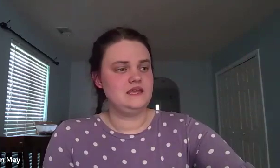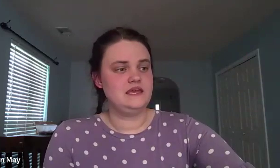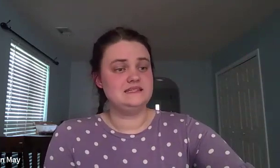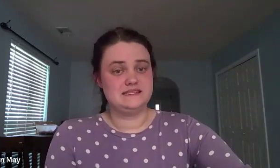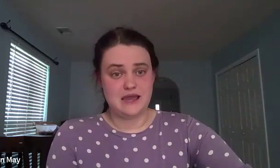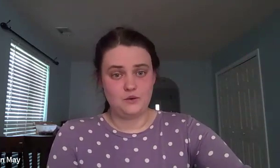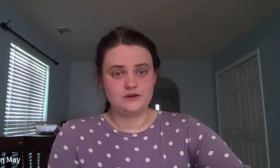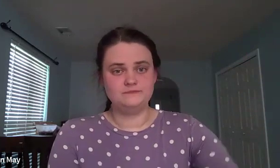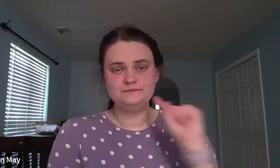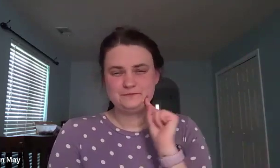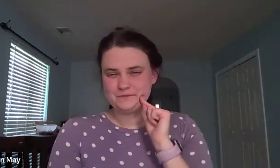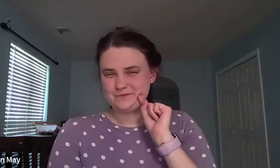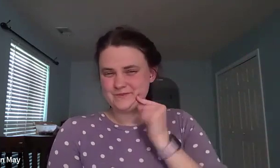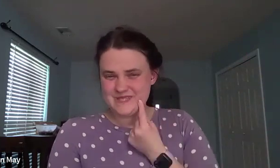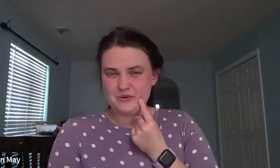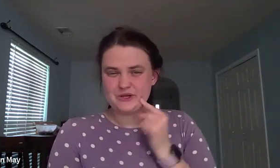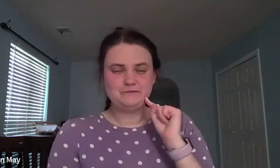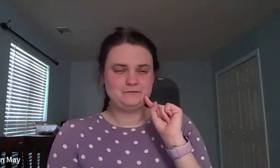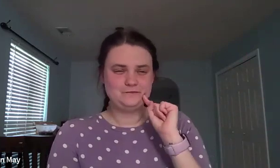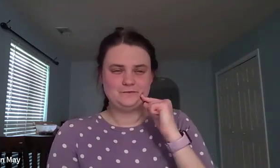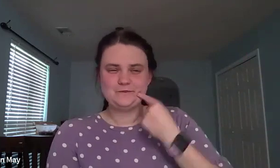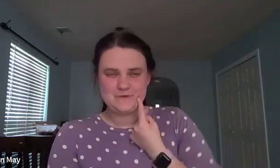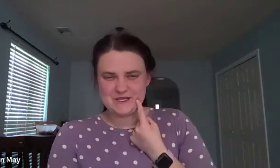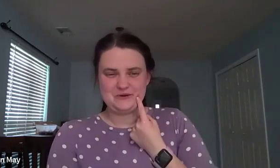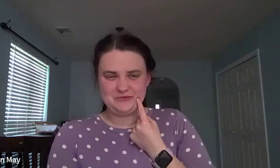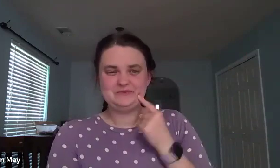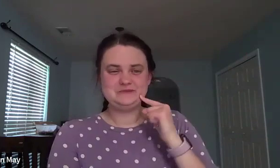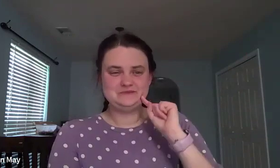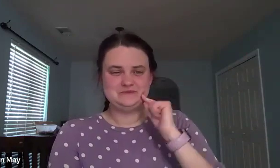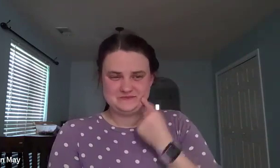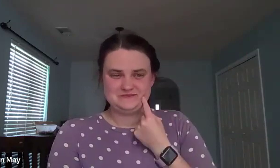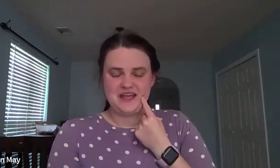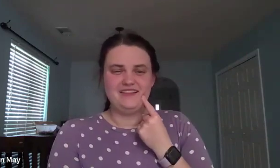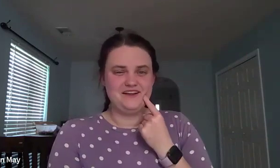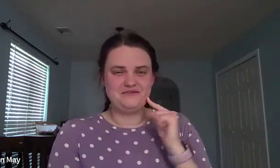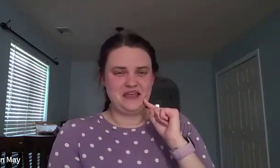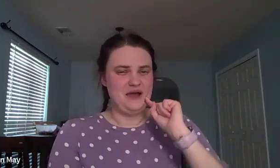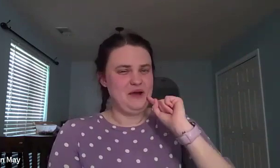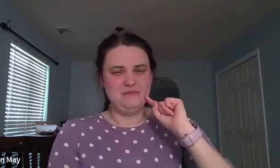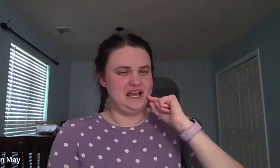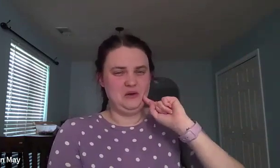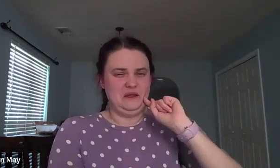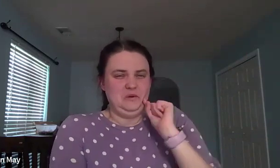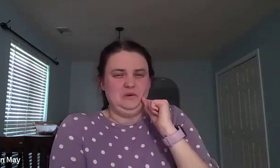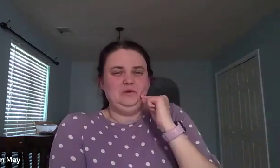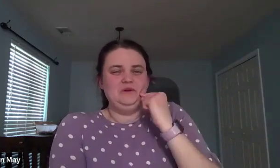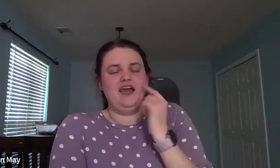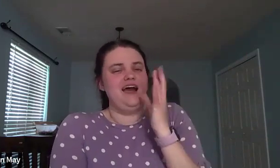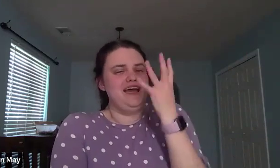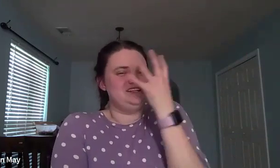Then sour. Sour. Sour. I love like I mean I go like I just